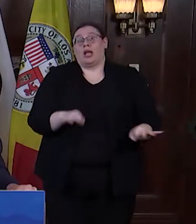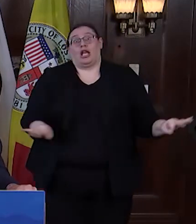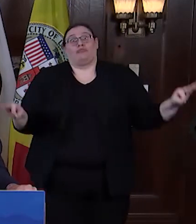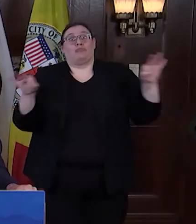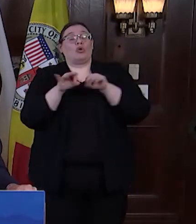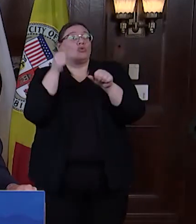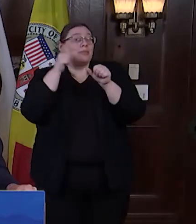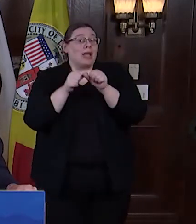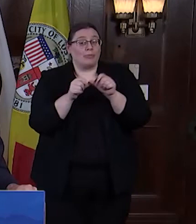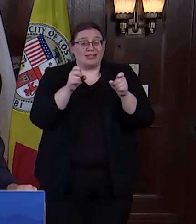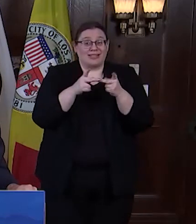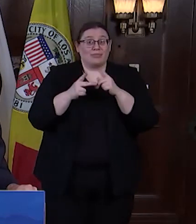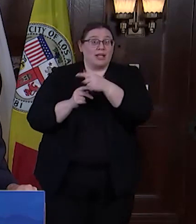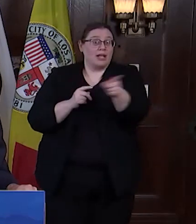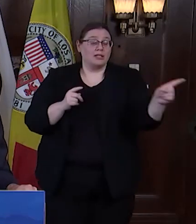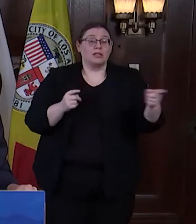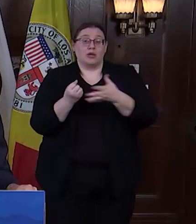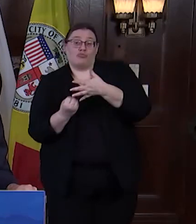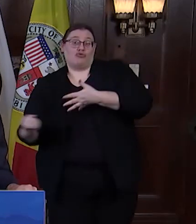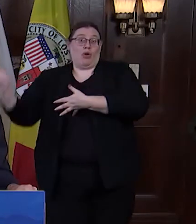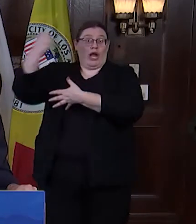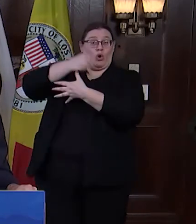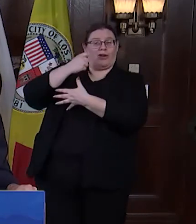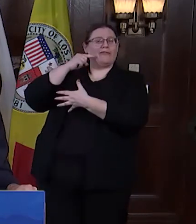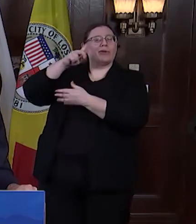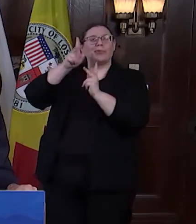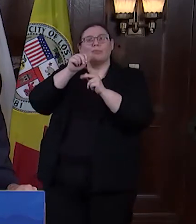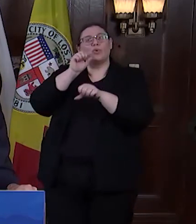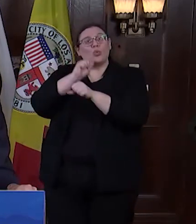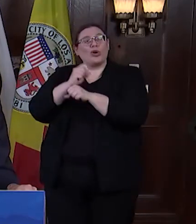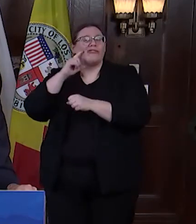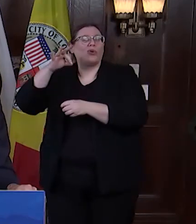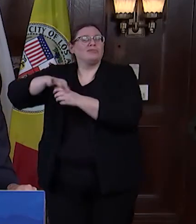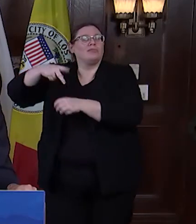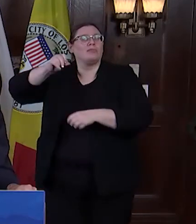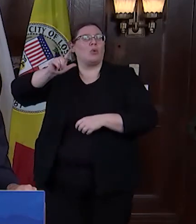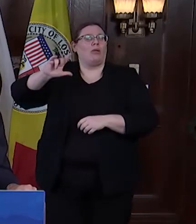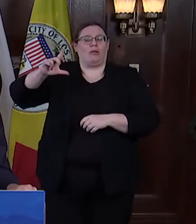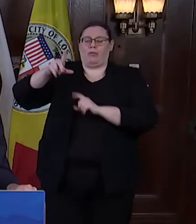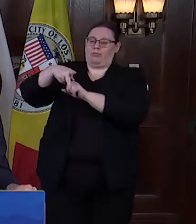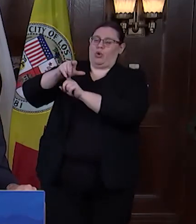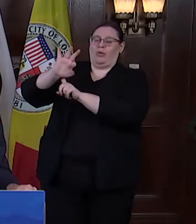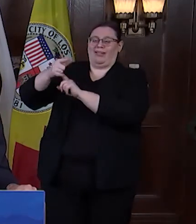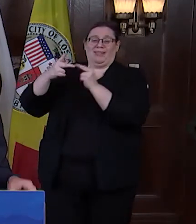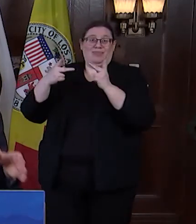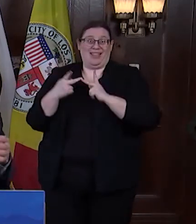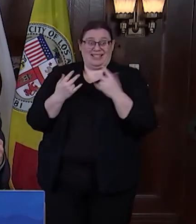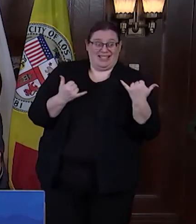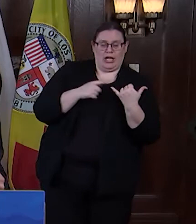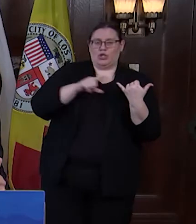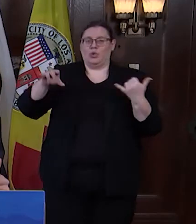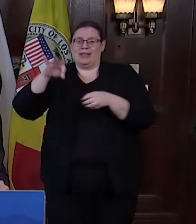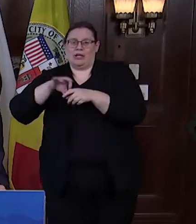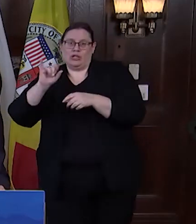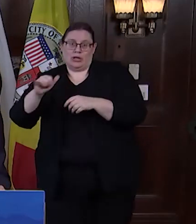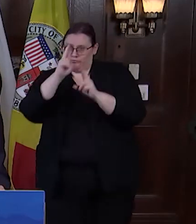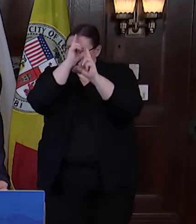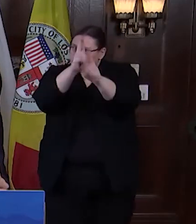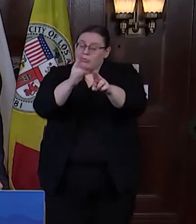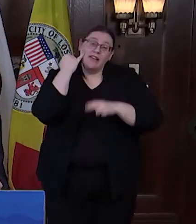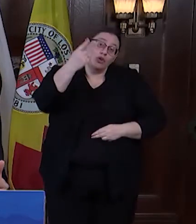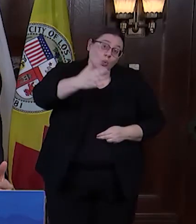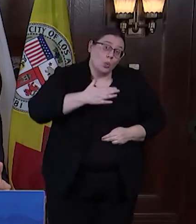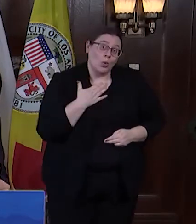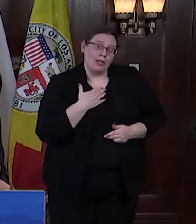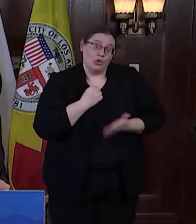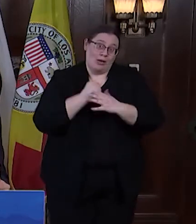all testing sites give priority testing for those who are working at the polls from now until Election Day. So we want to honor you if you're stepping forward to